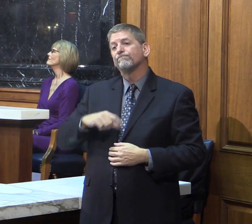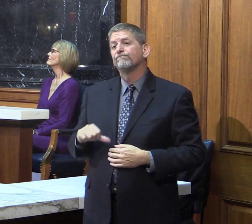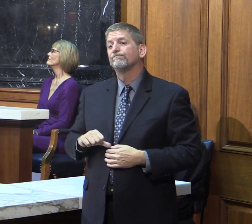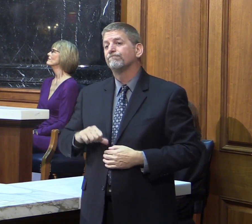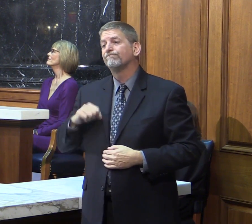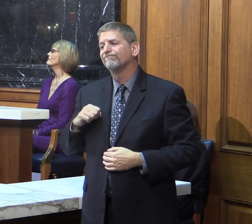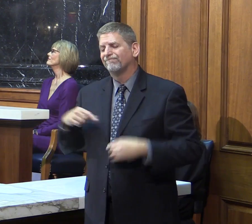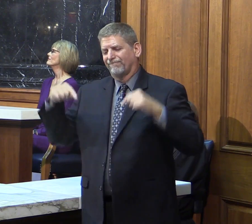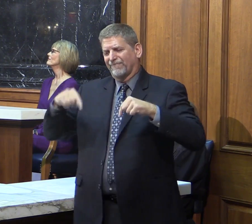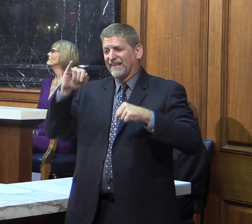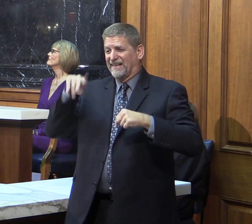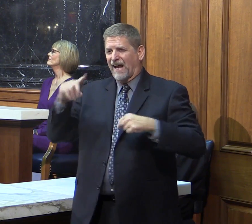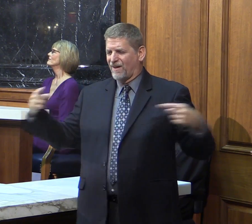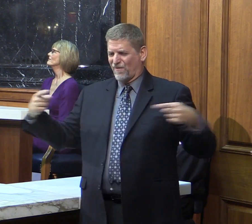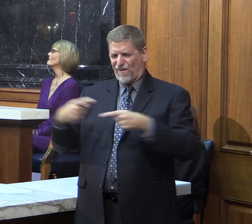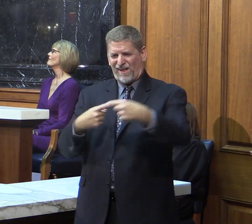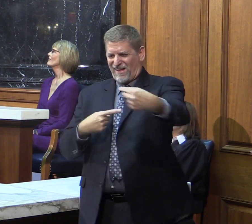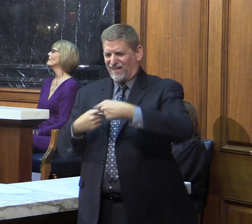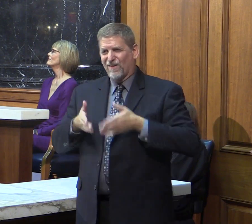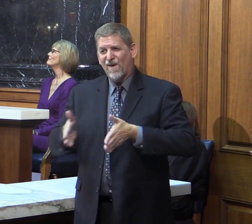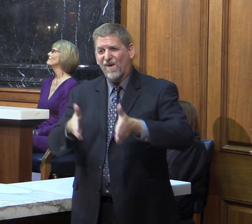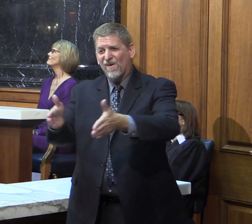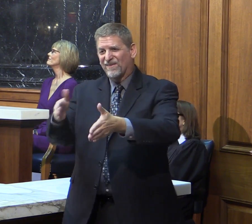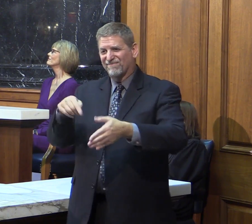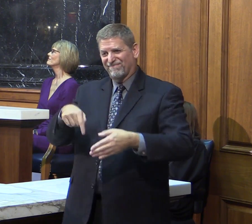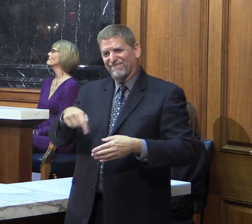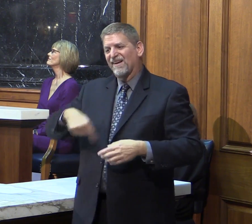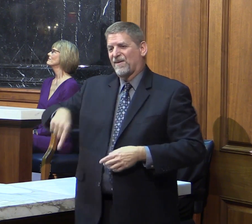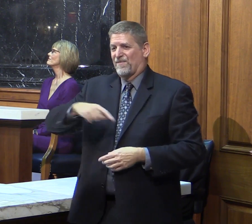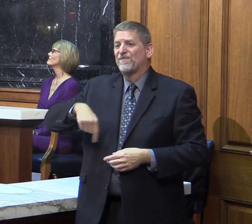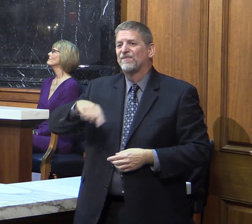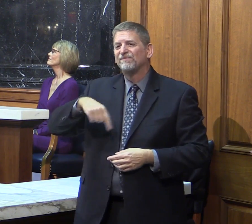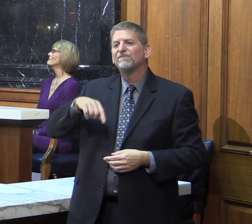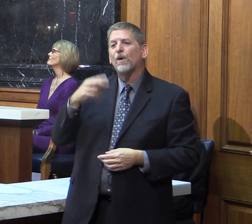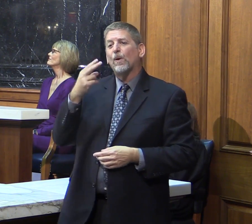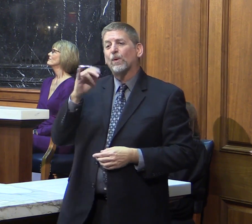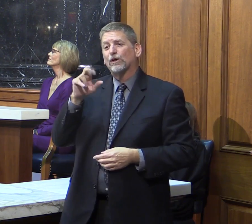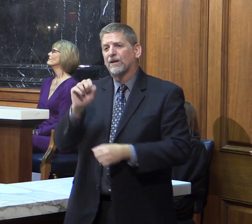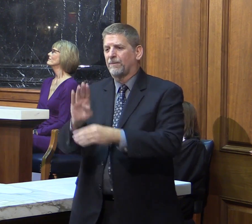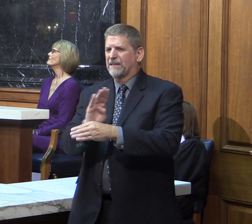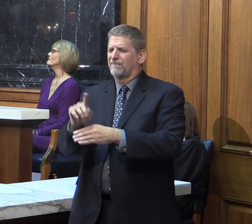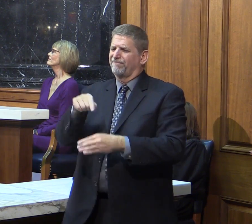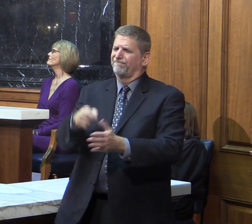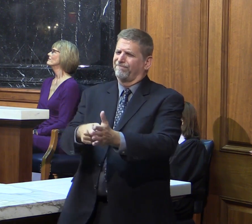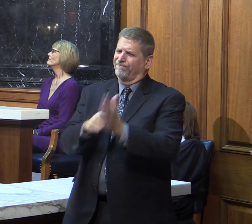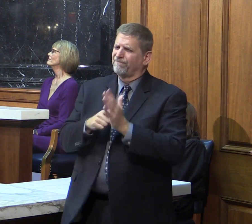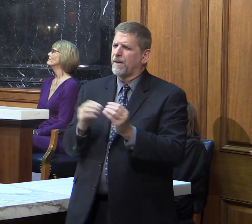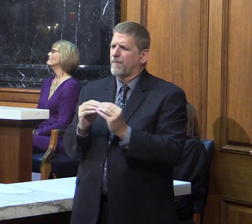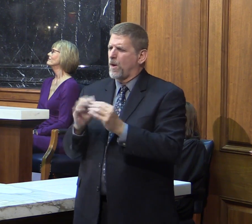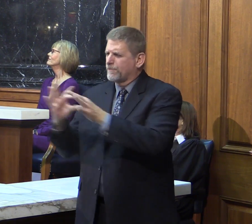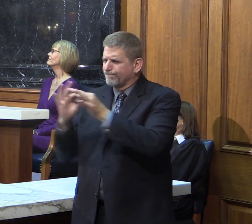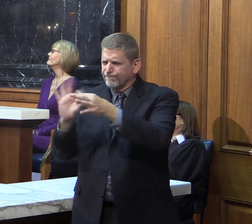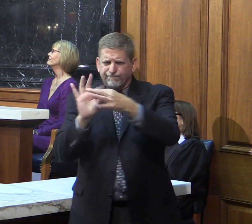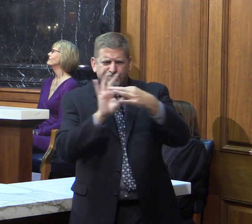need upkeep, and Hoosiers and Hoosier businesses require stronger connections now than ever before. And